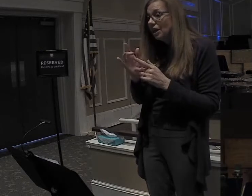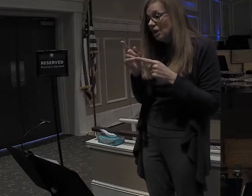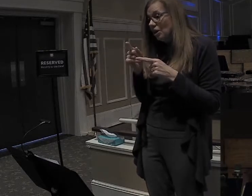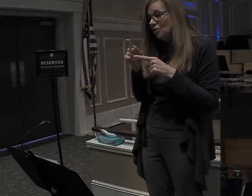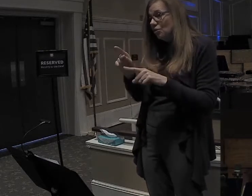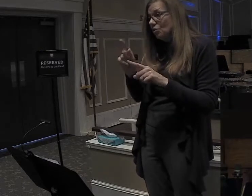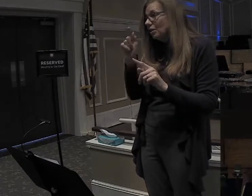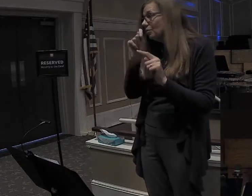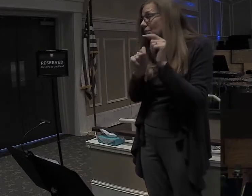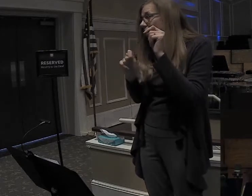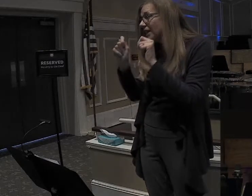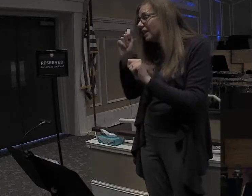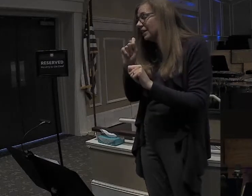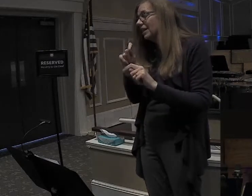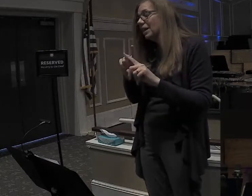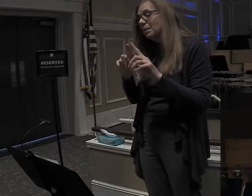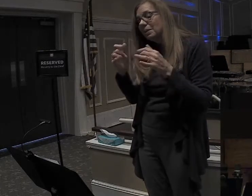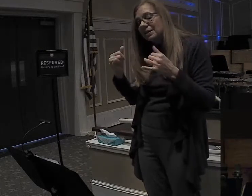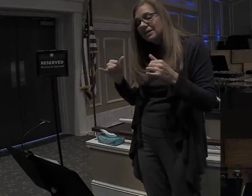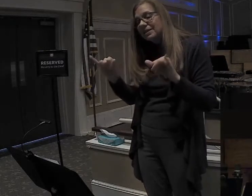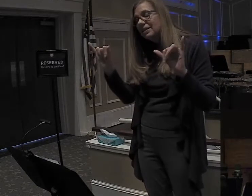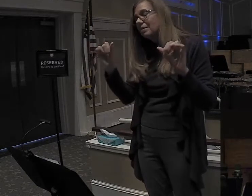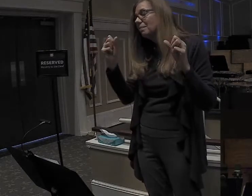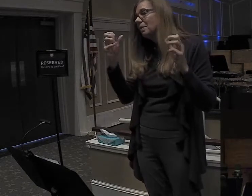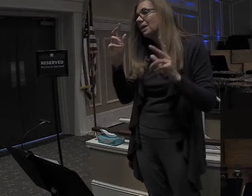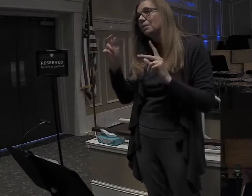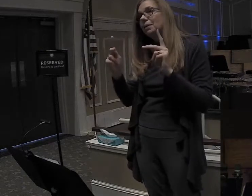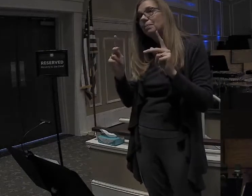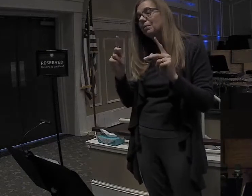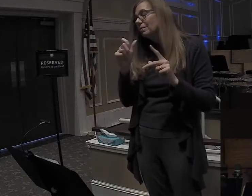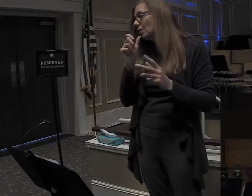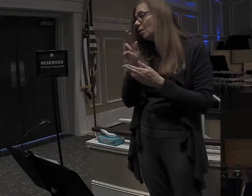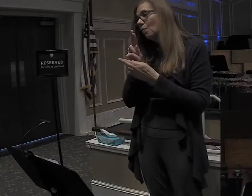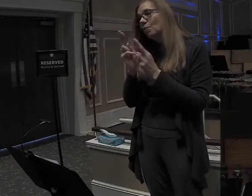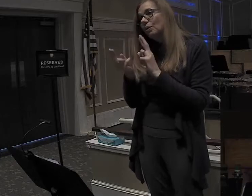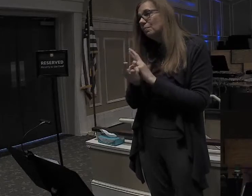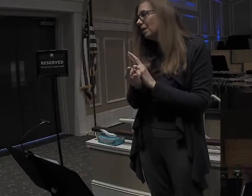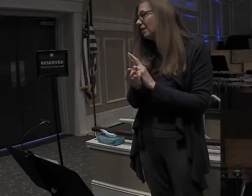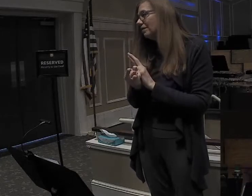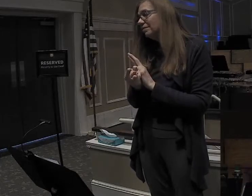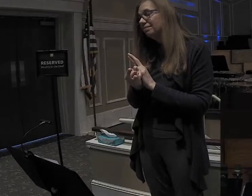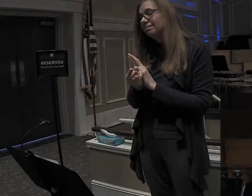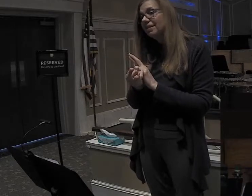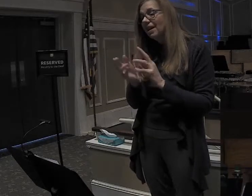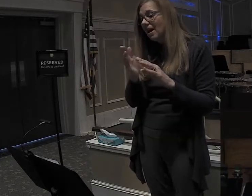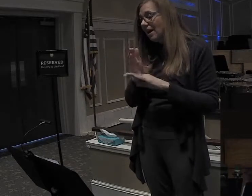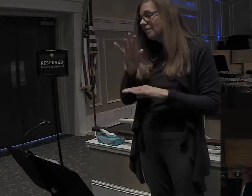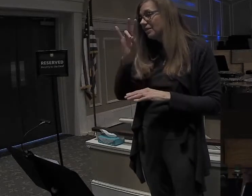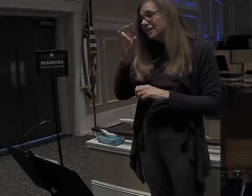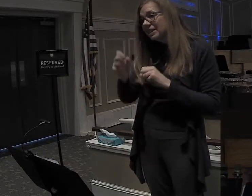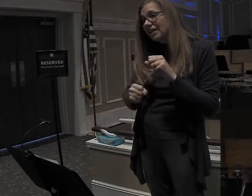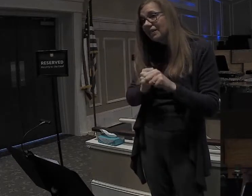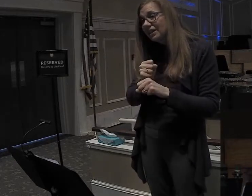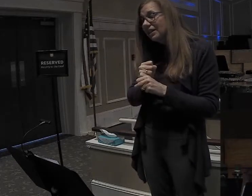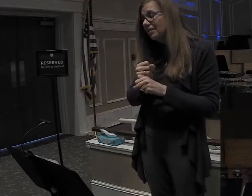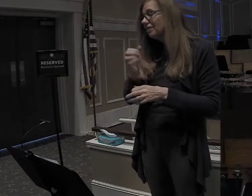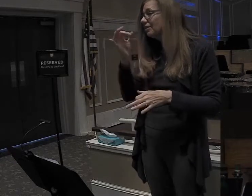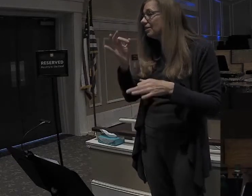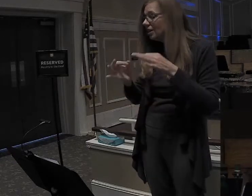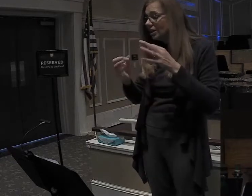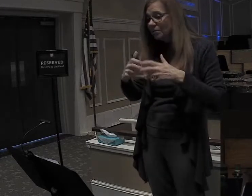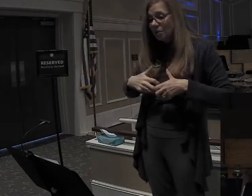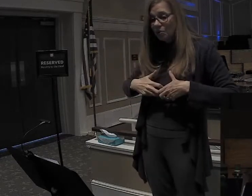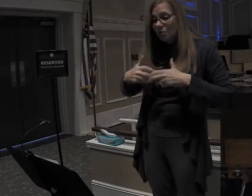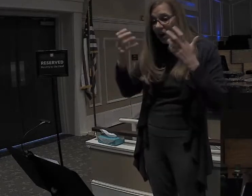tribulation. But there will still be a world of people who will not repent. And after 7 years of judgment and wrath poured out on a